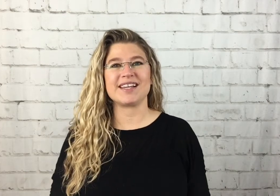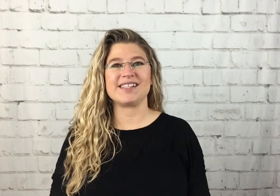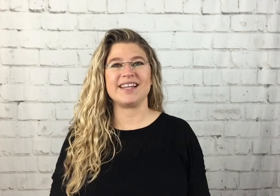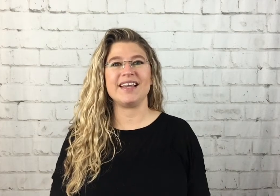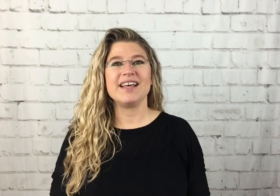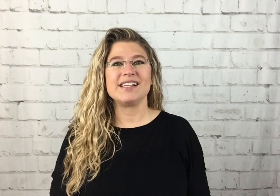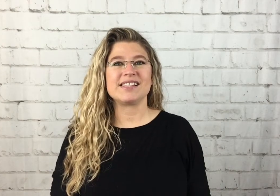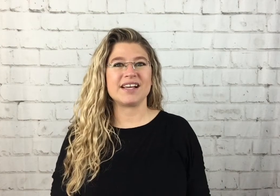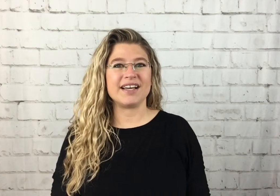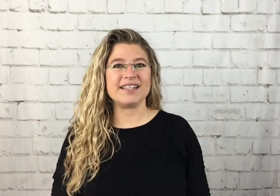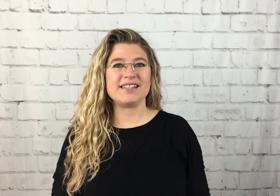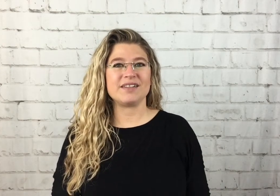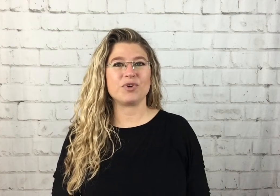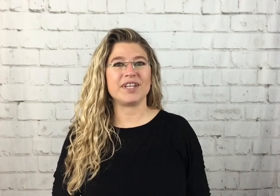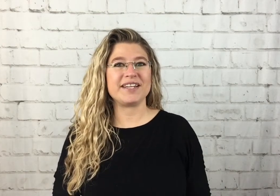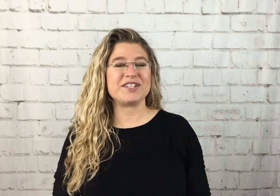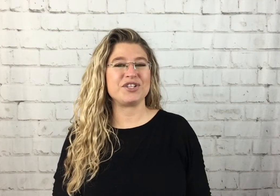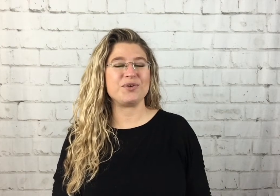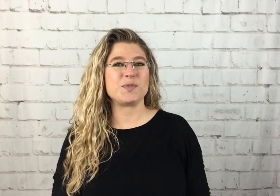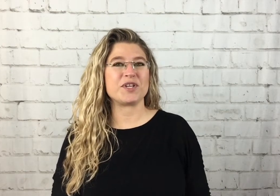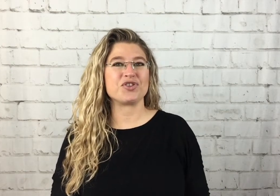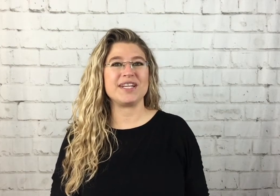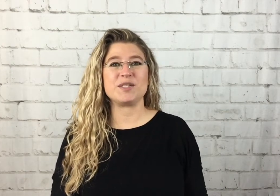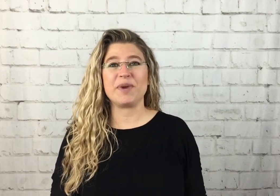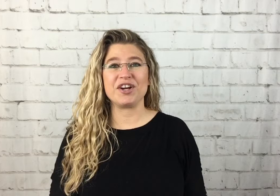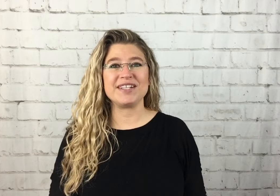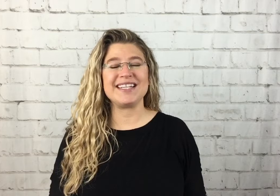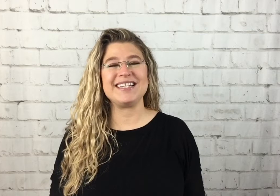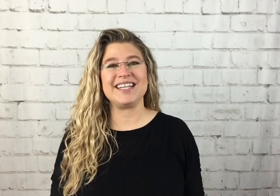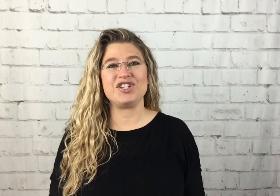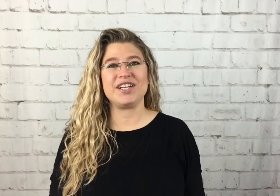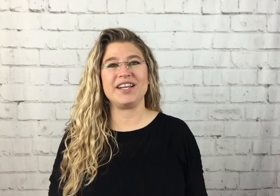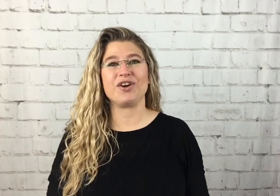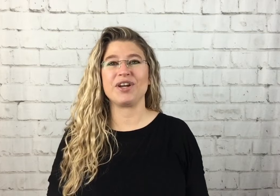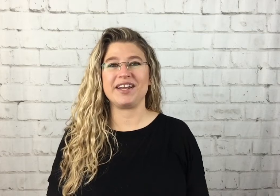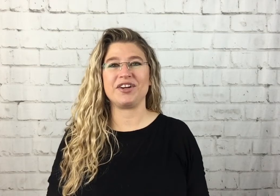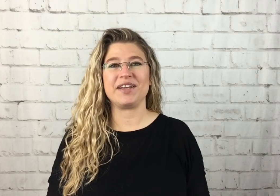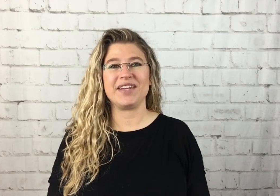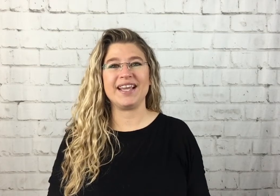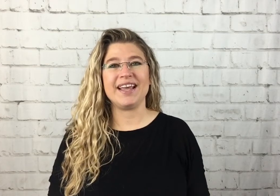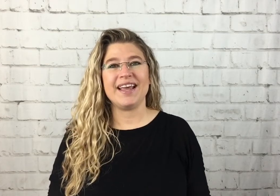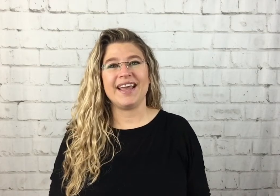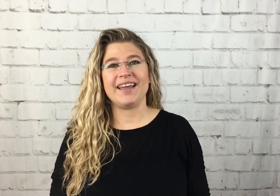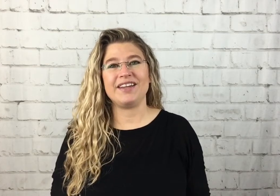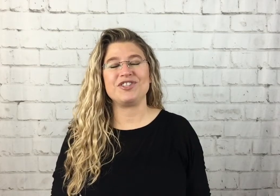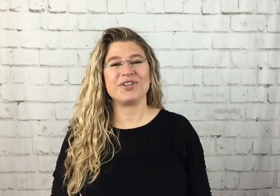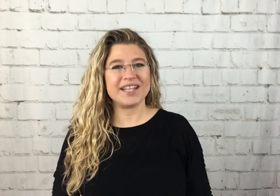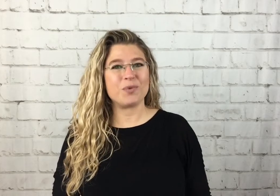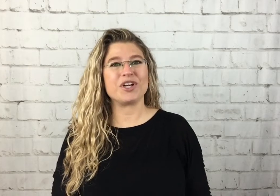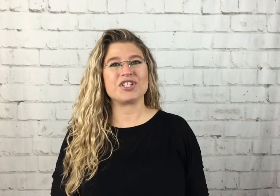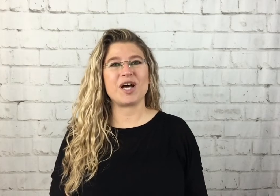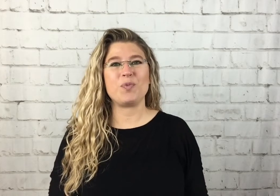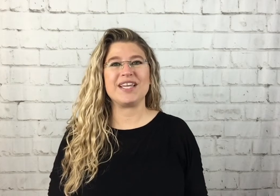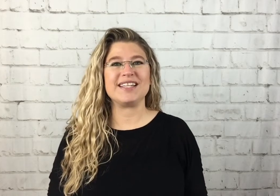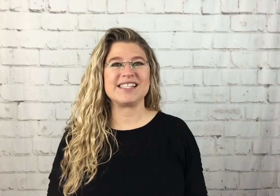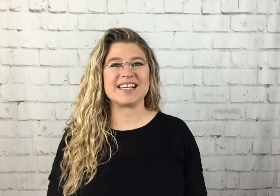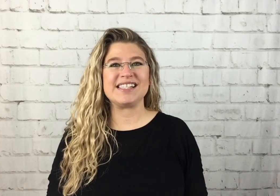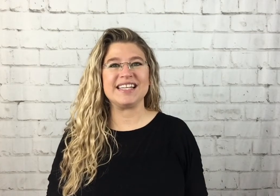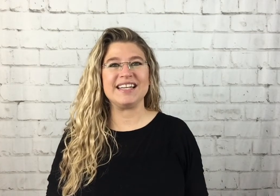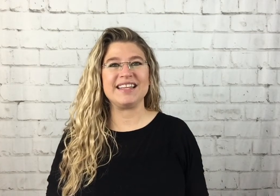discussing signs related to special needs parenting, teaching, or caregiving. And during that workshop, we can discuss anything